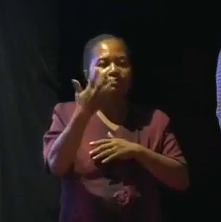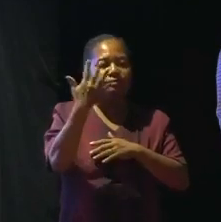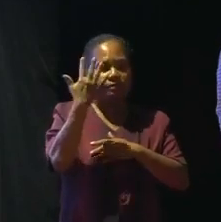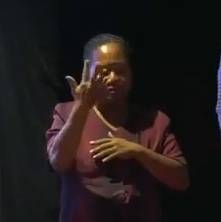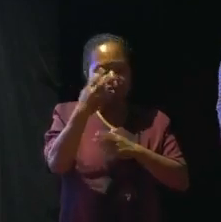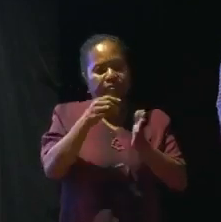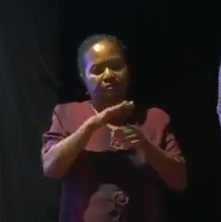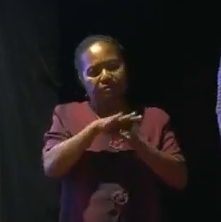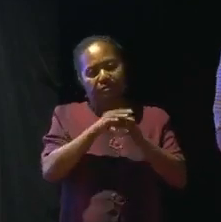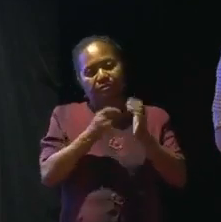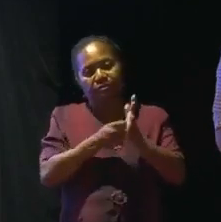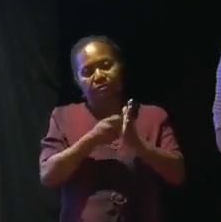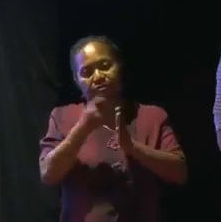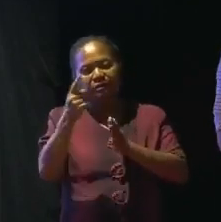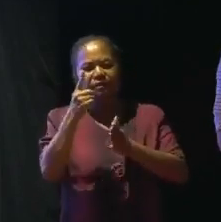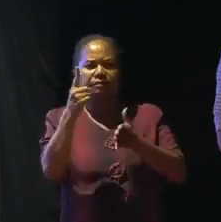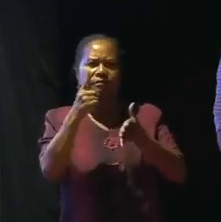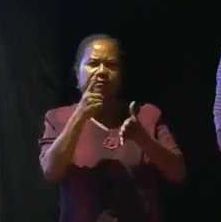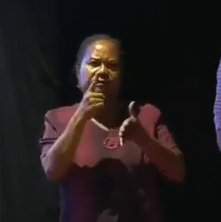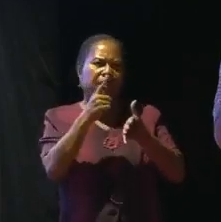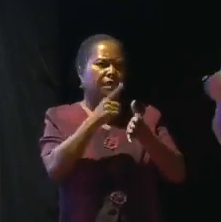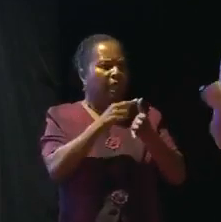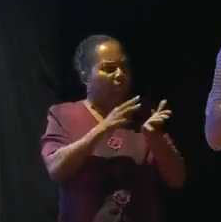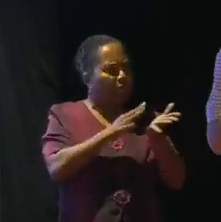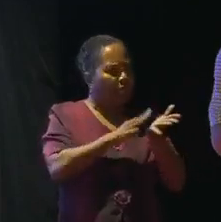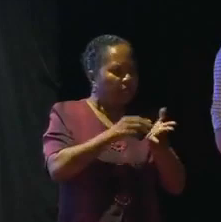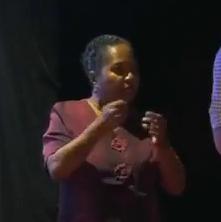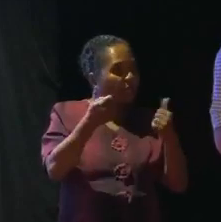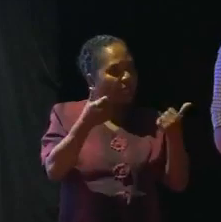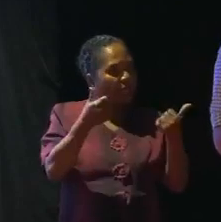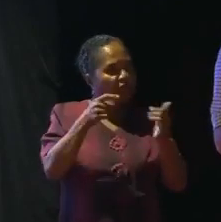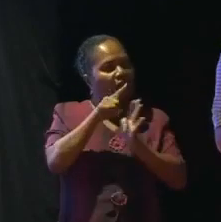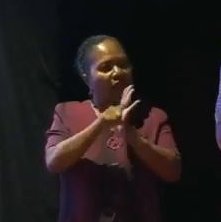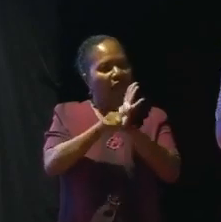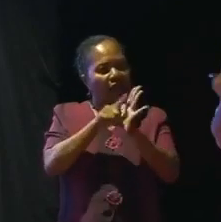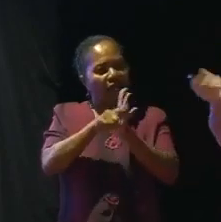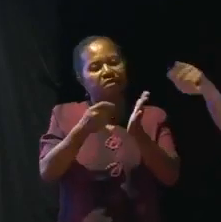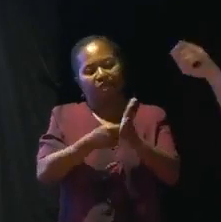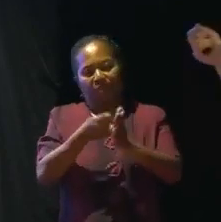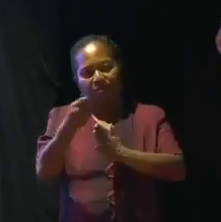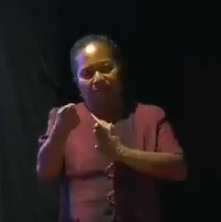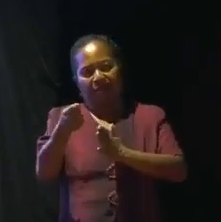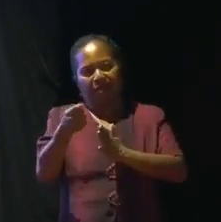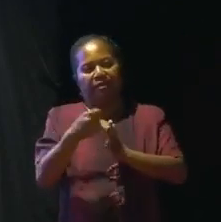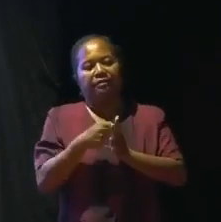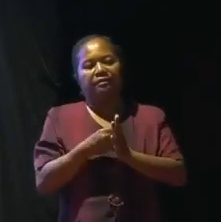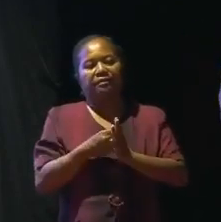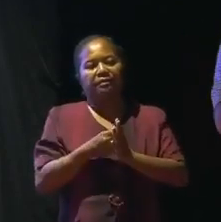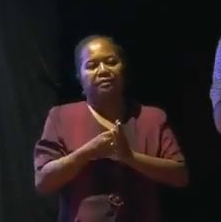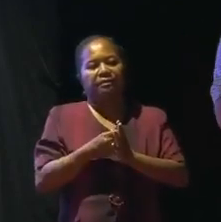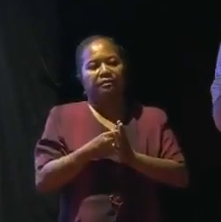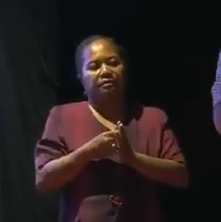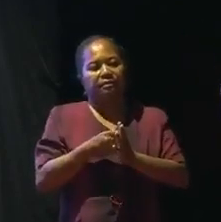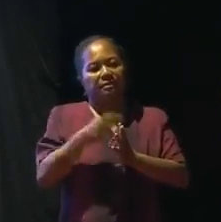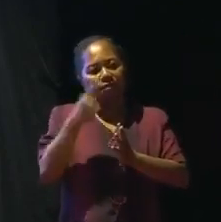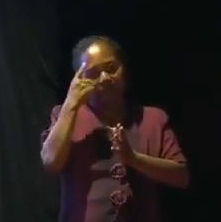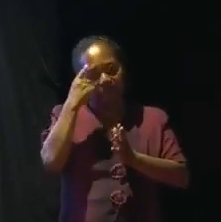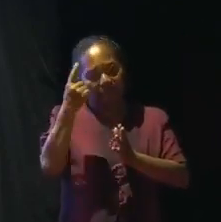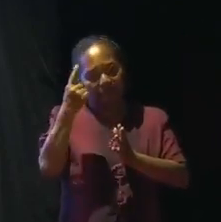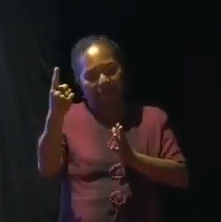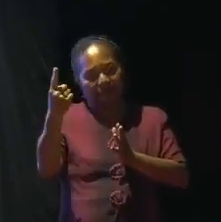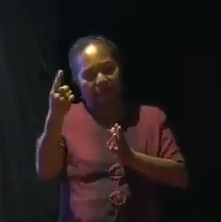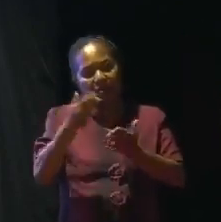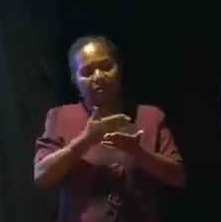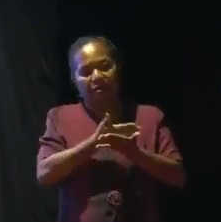your payments at 1 a.m. in the morning if you want to, if that's what you like to do. But the idea is that digital